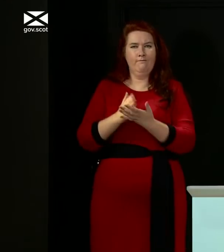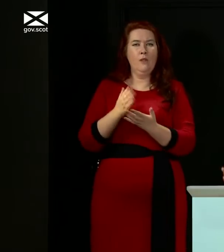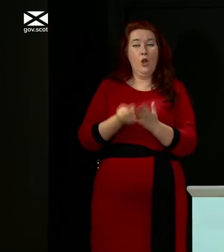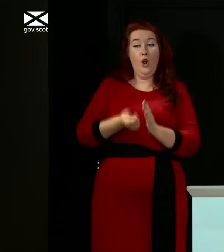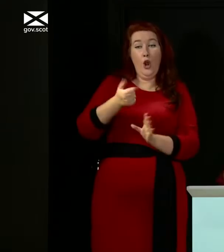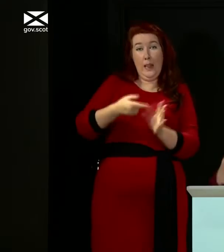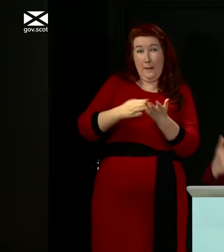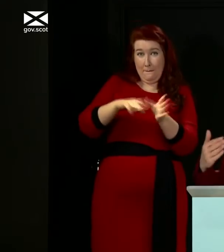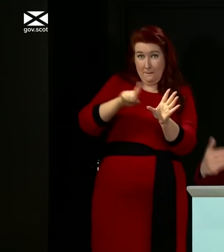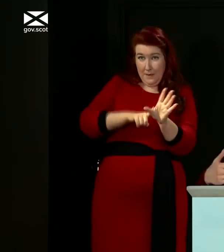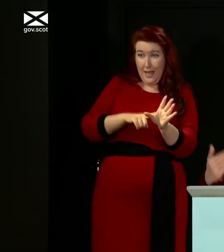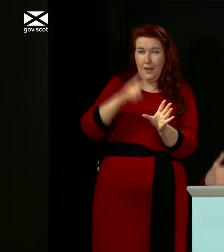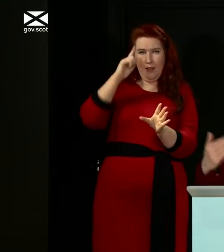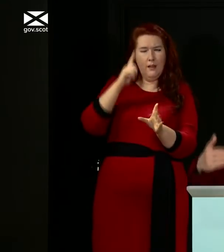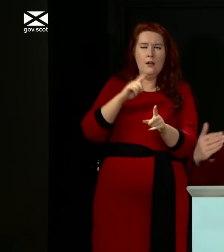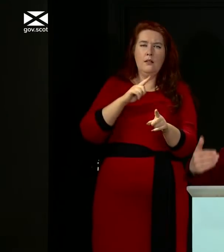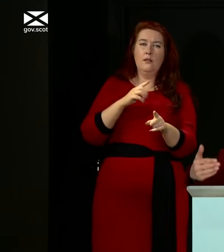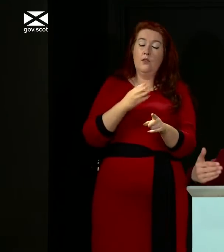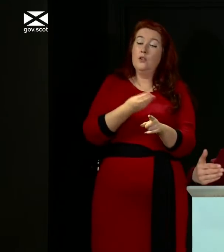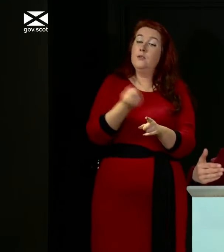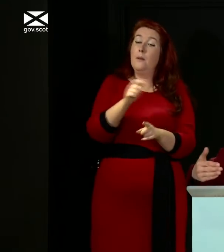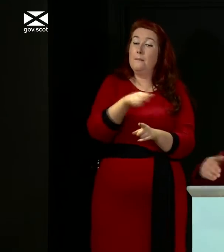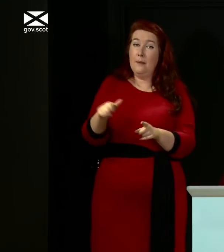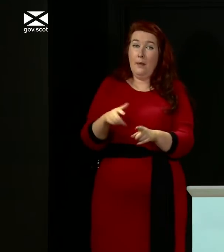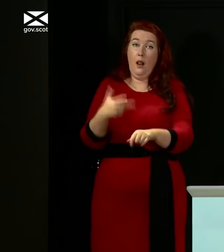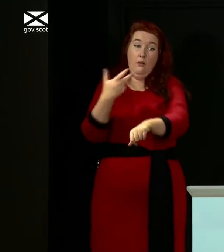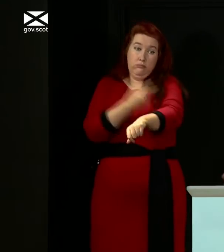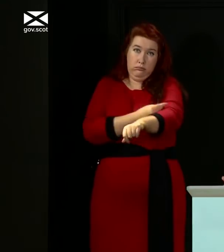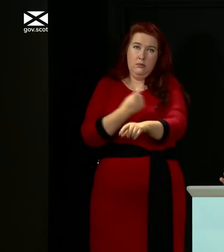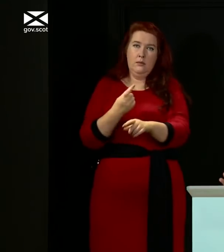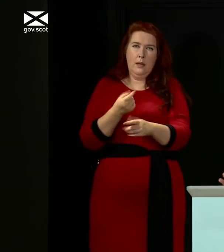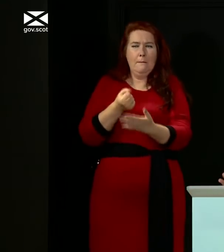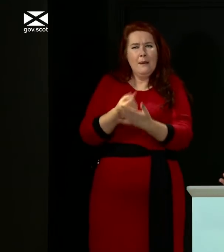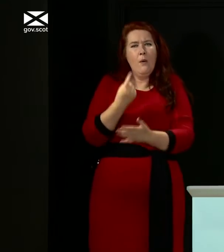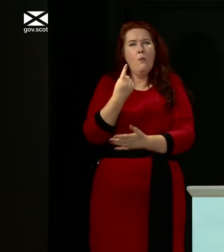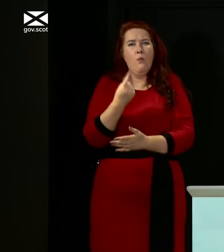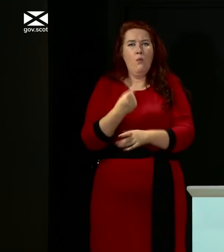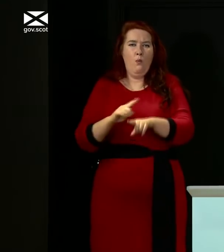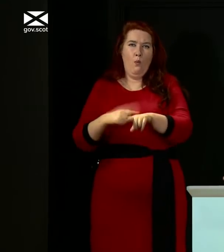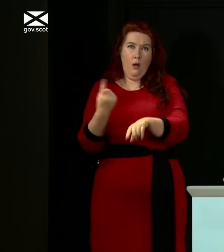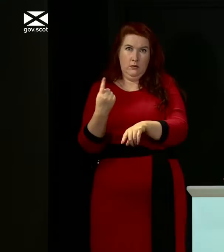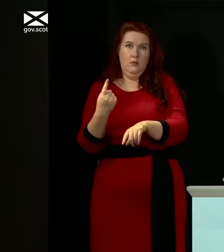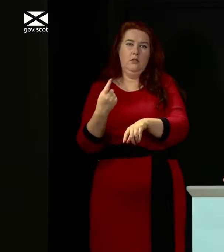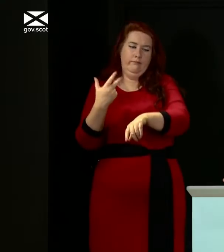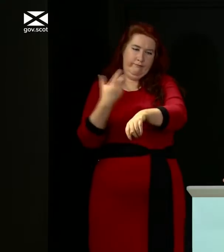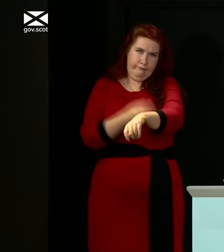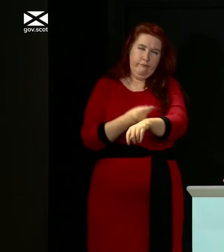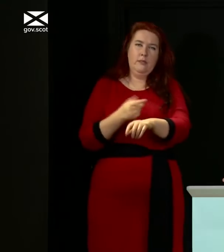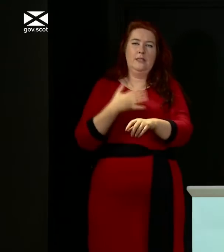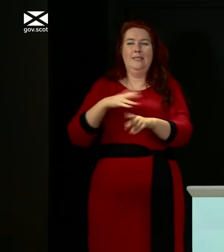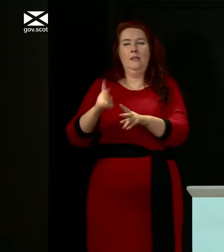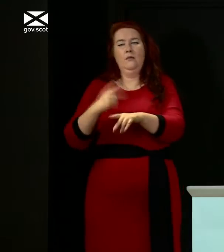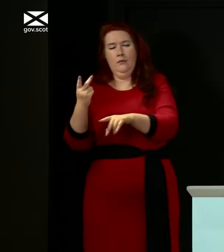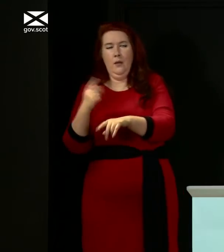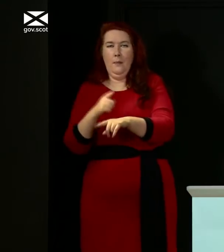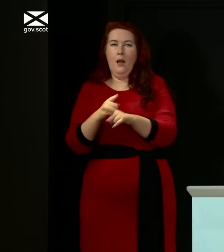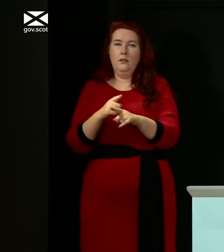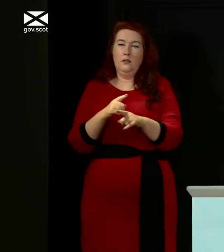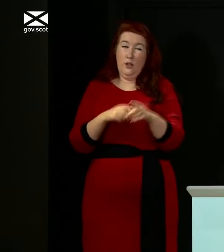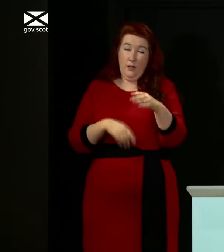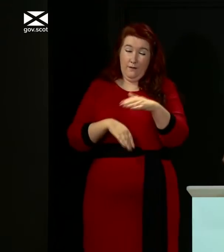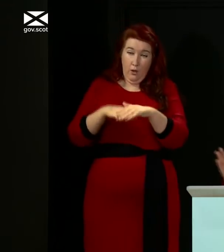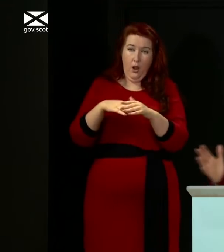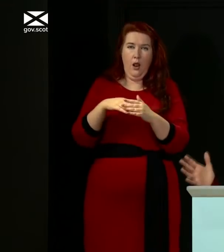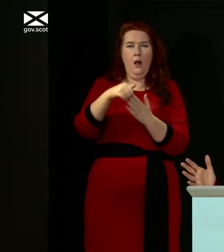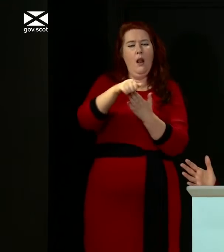given at least the first dose, for some people on that list it will be the second dose as well, but at least the first dose to the whole of that priority